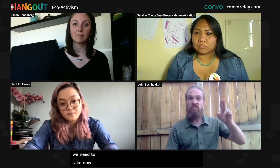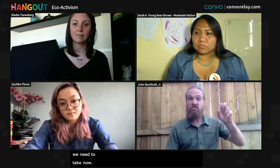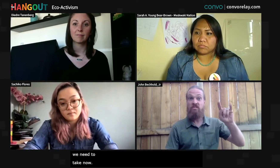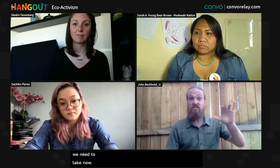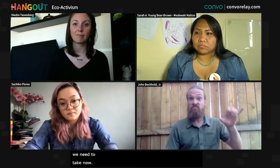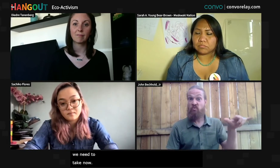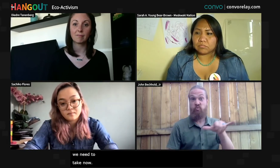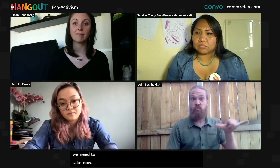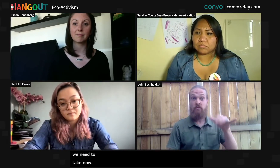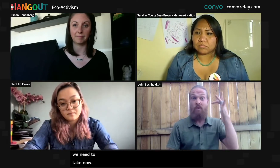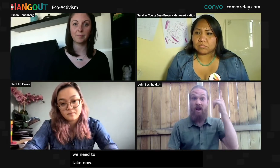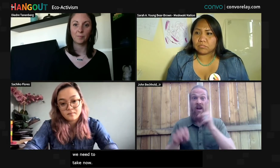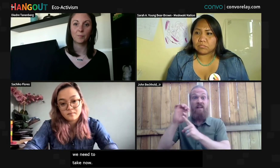Environmentalism is